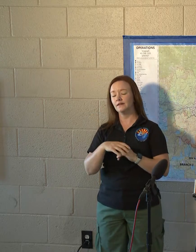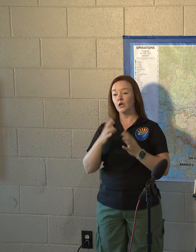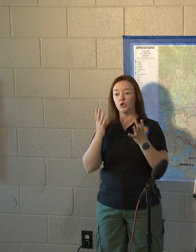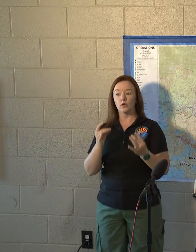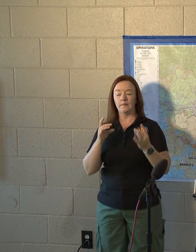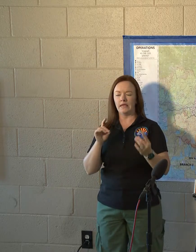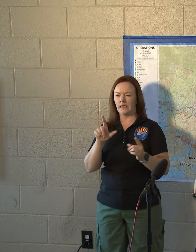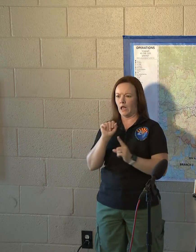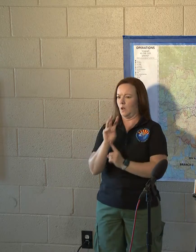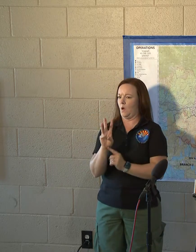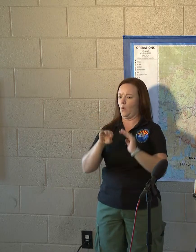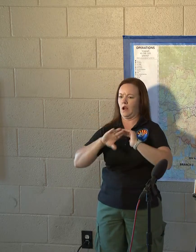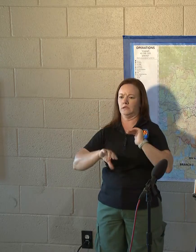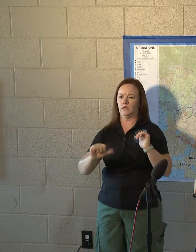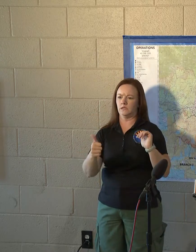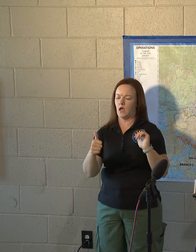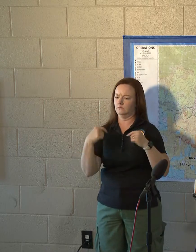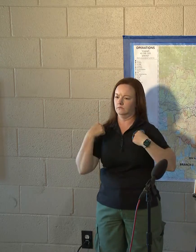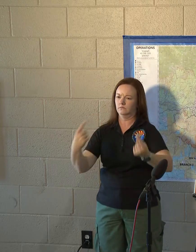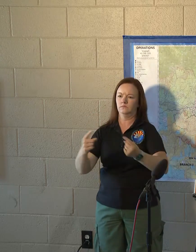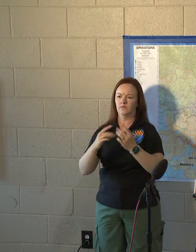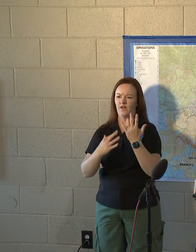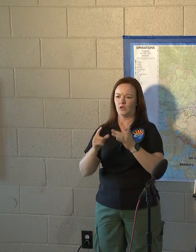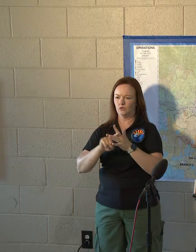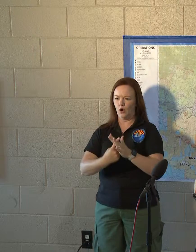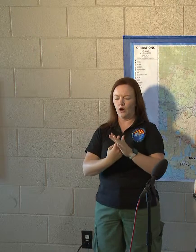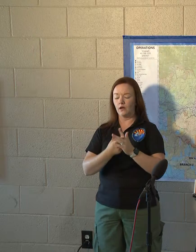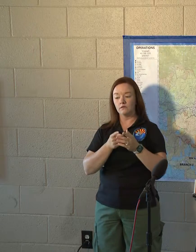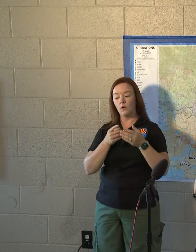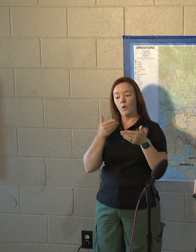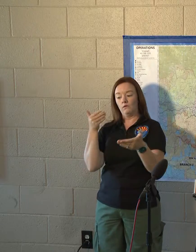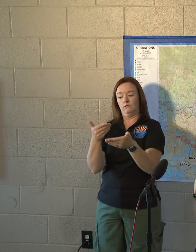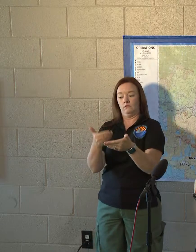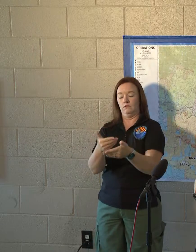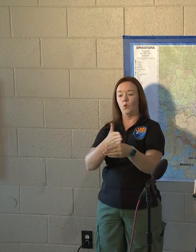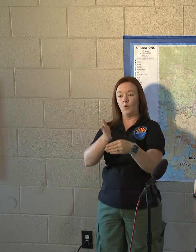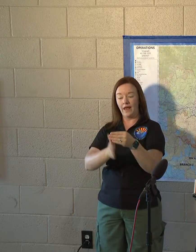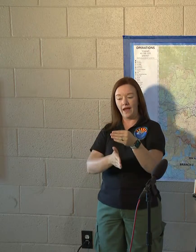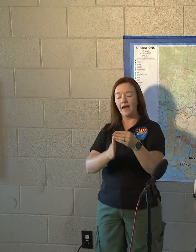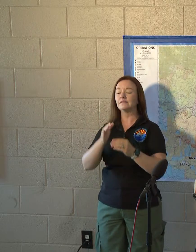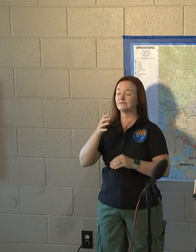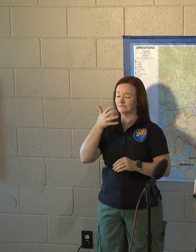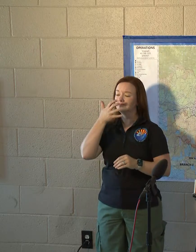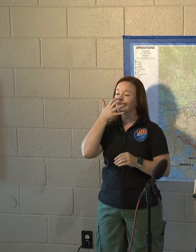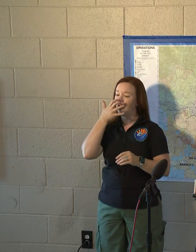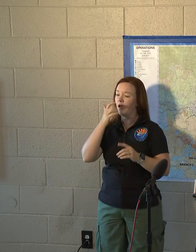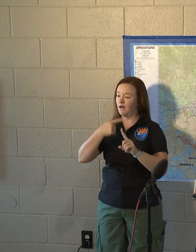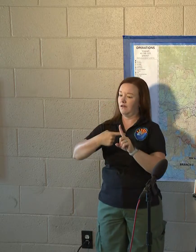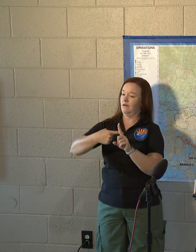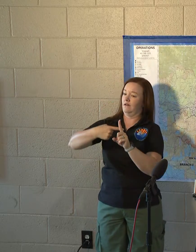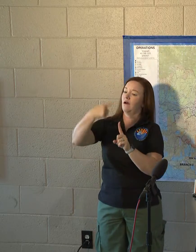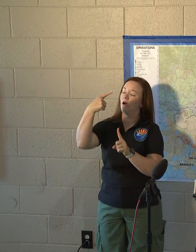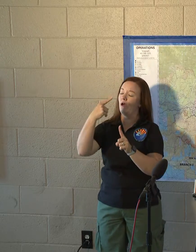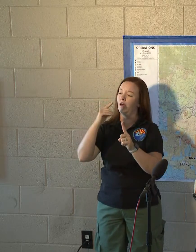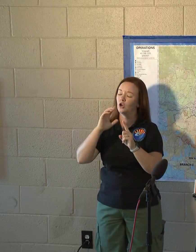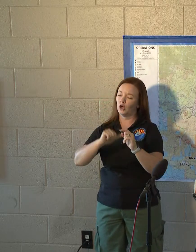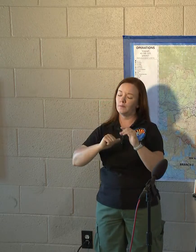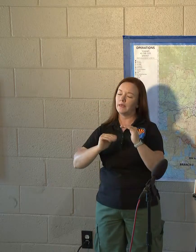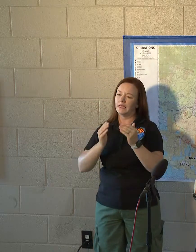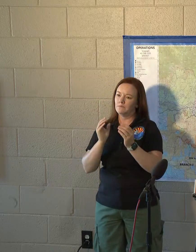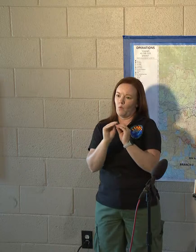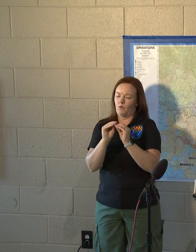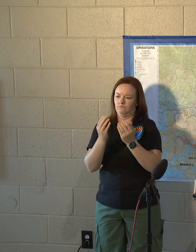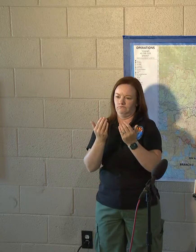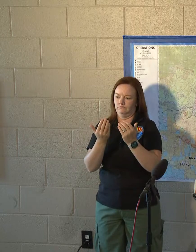ever since this fire started. As we move toward the weekend, we're dealing with higher temperatures, perhaps up to 10